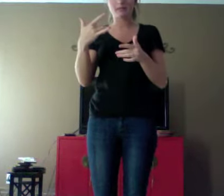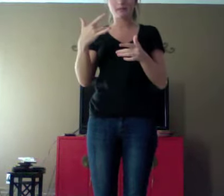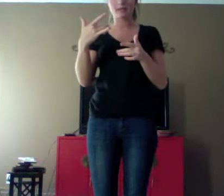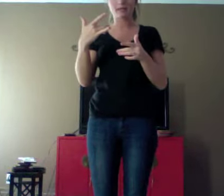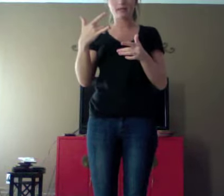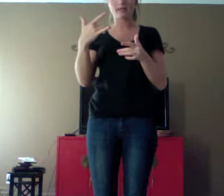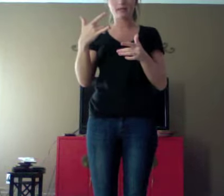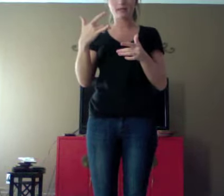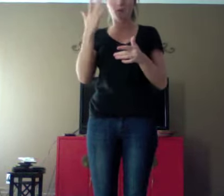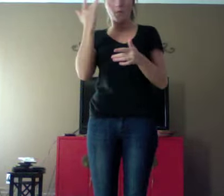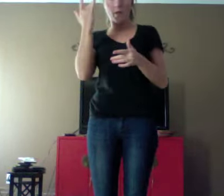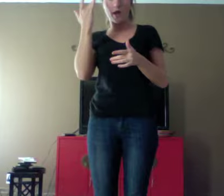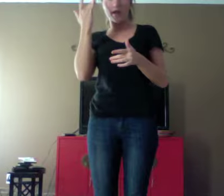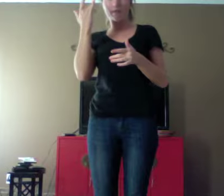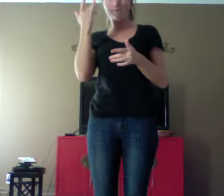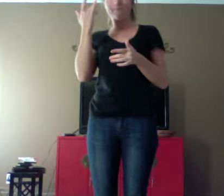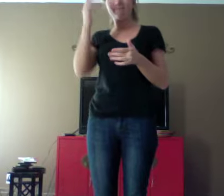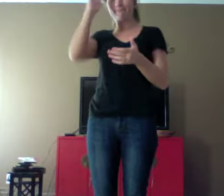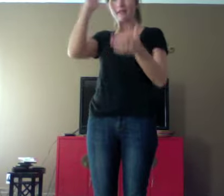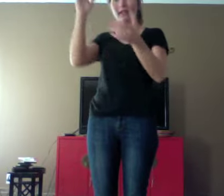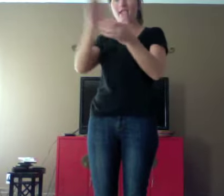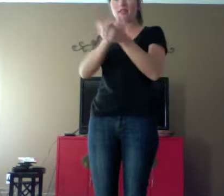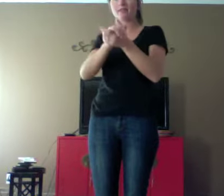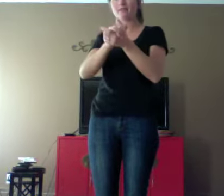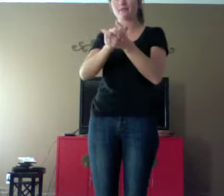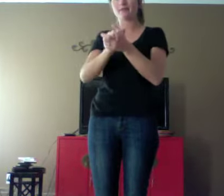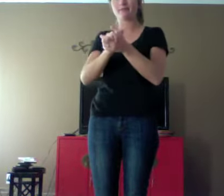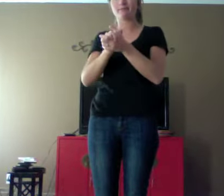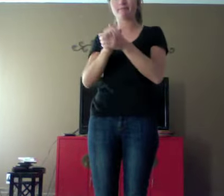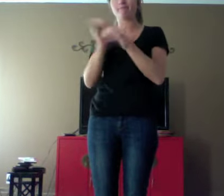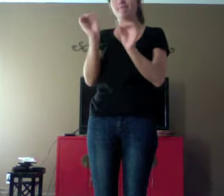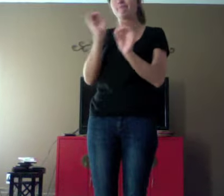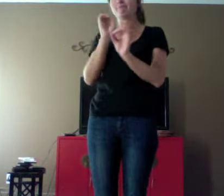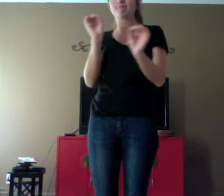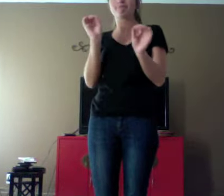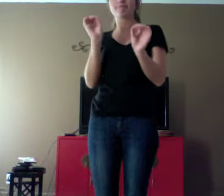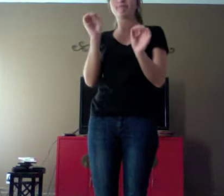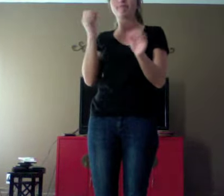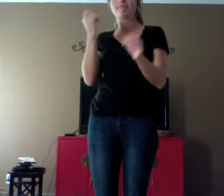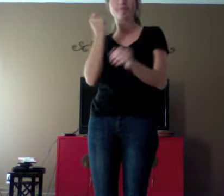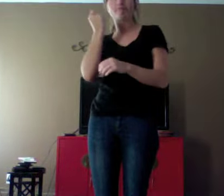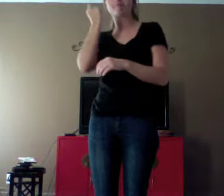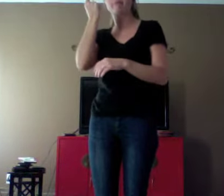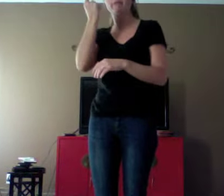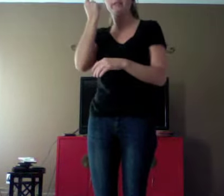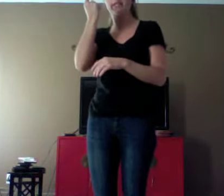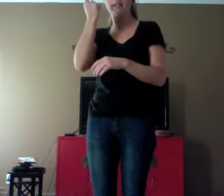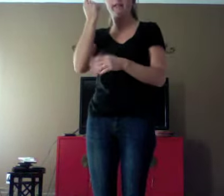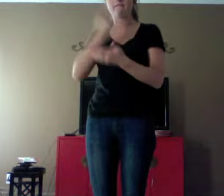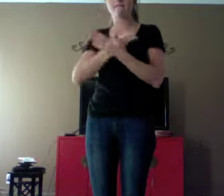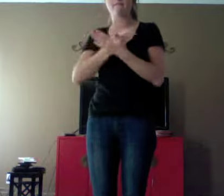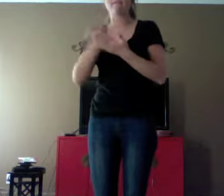of the husband's lack of understanding and his failure to apply genuine love. That's usually the problem.